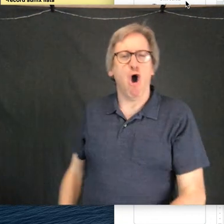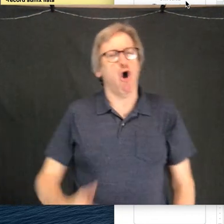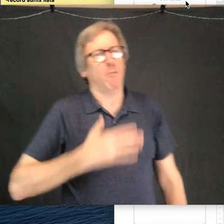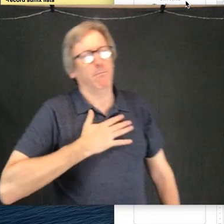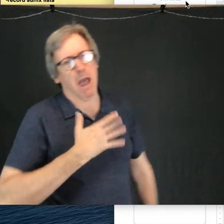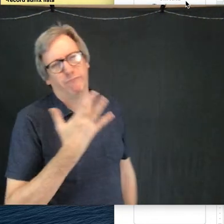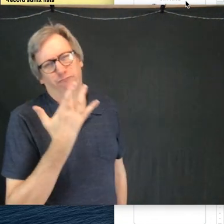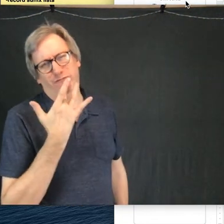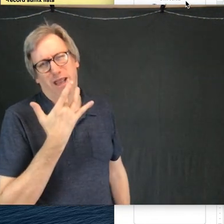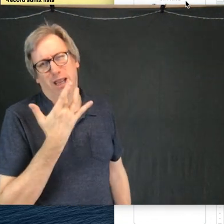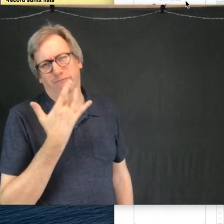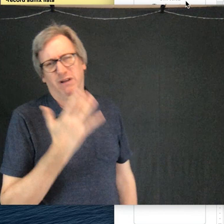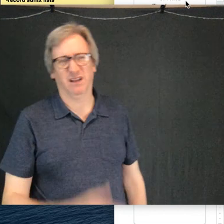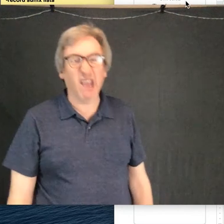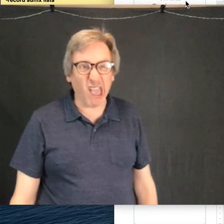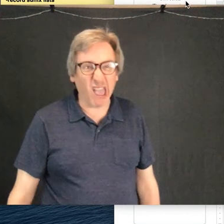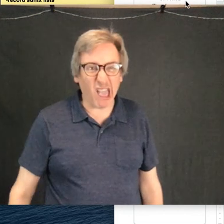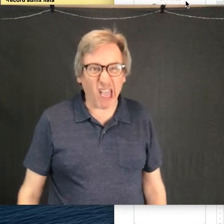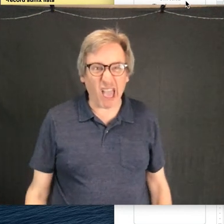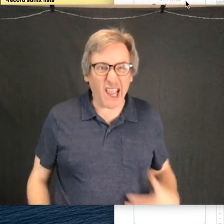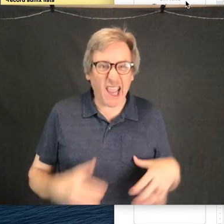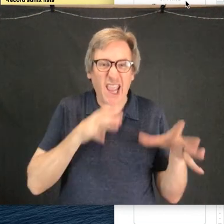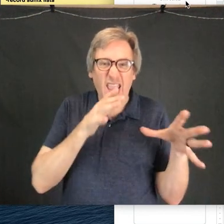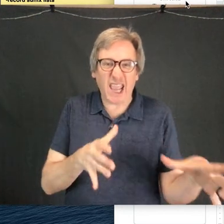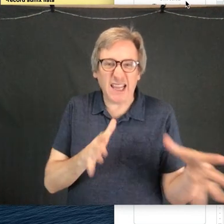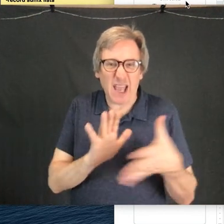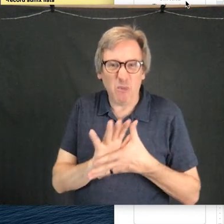Yeah, oh, my favorite.